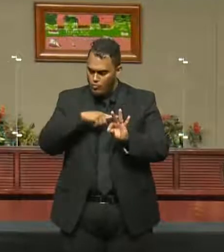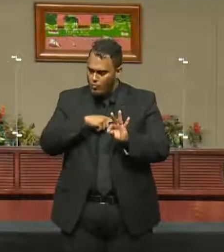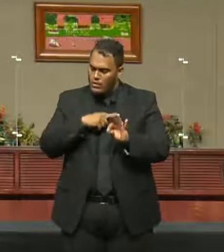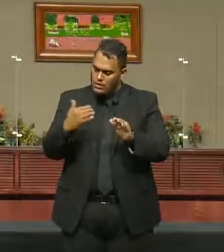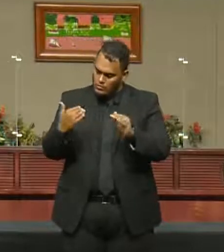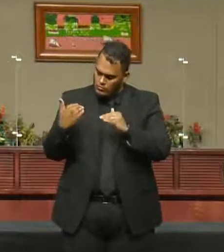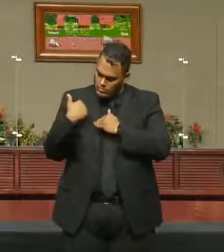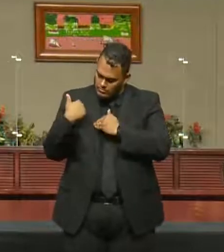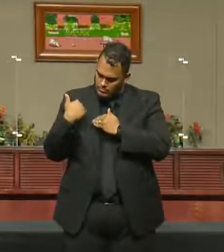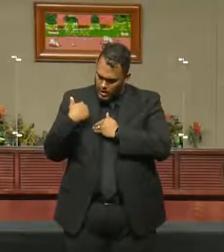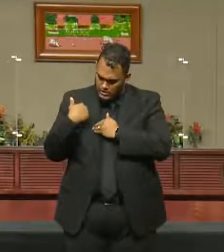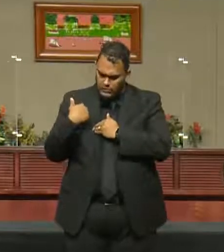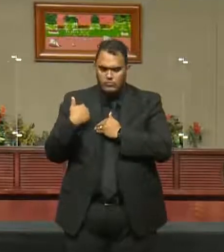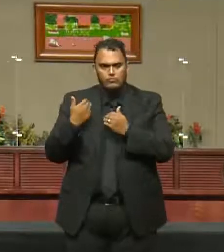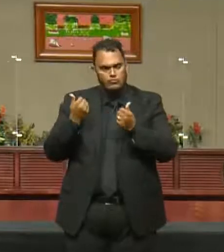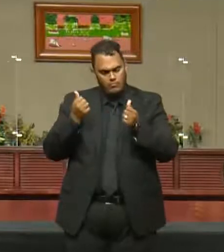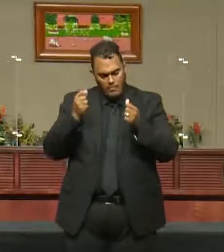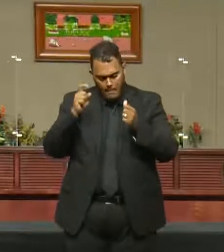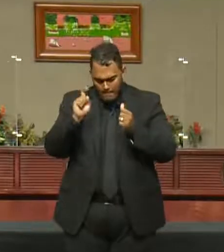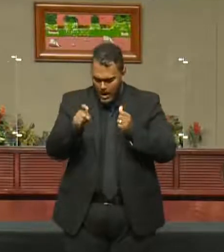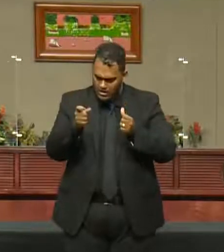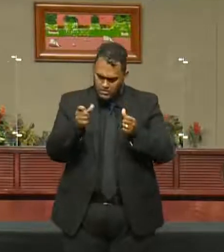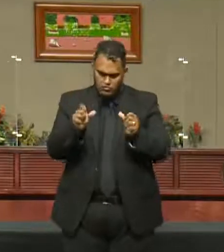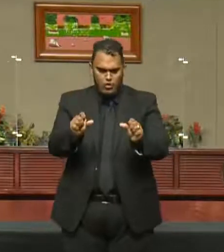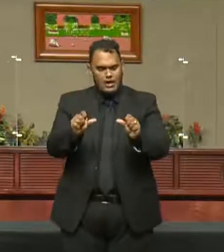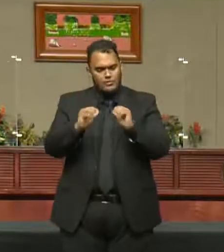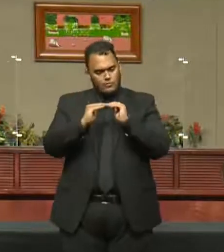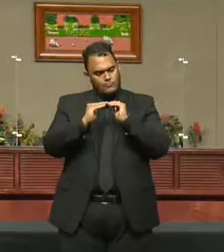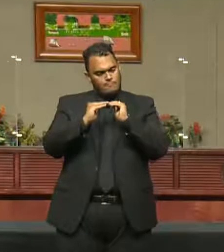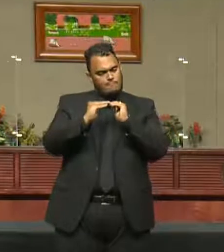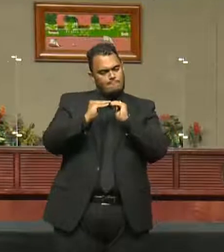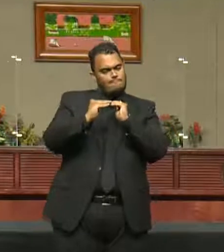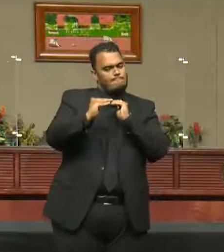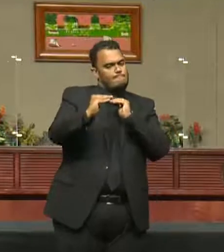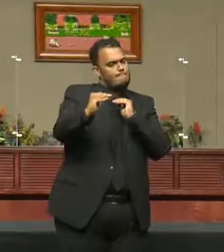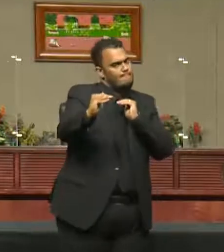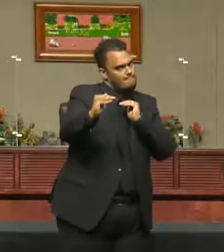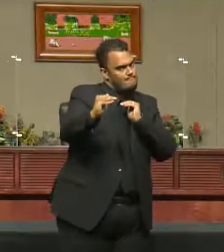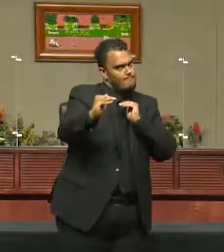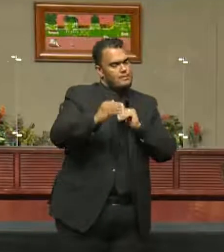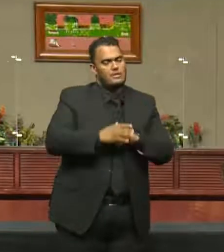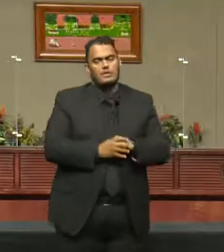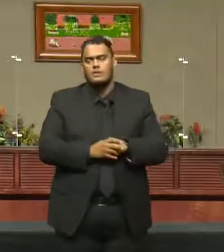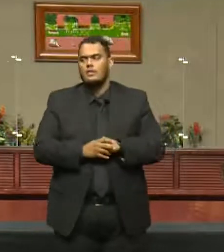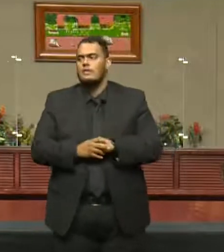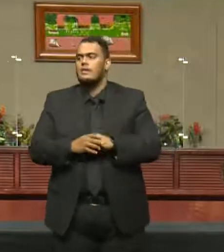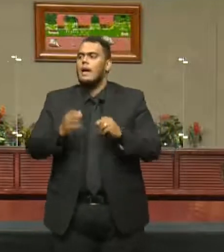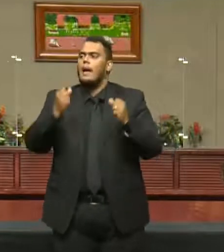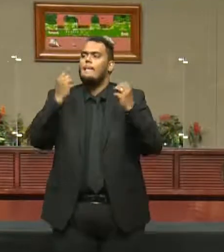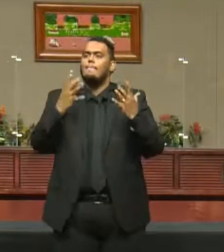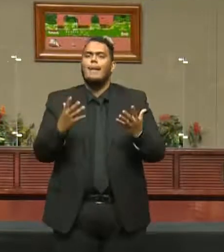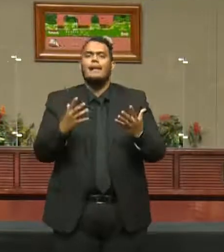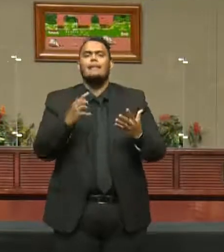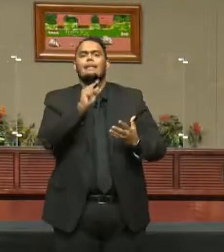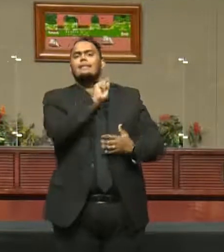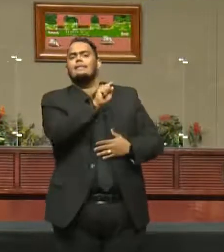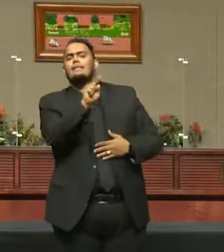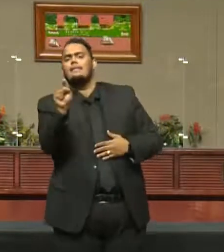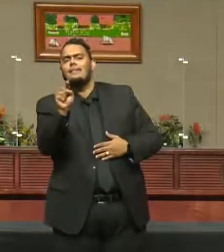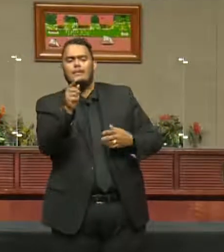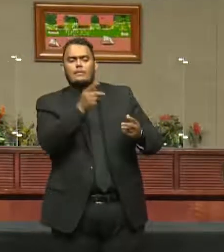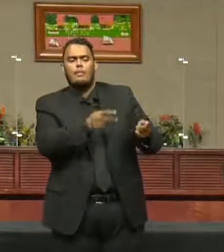are now. Many of these sporting venues, they have made a public policy